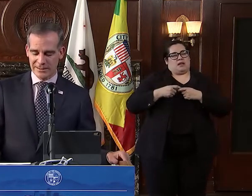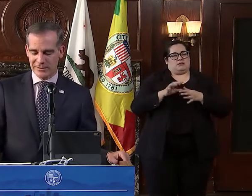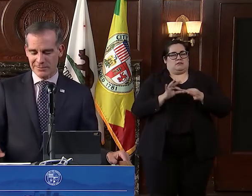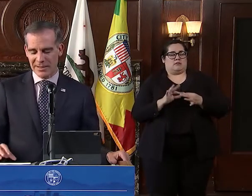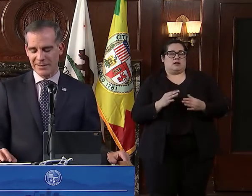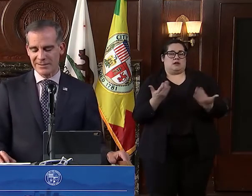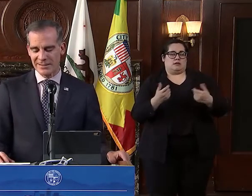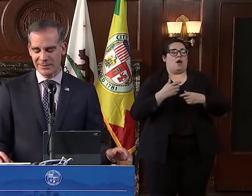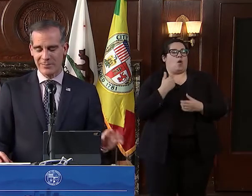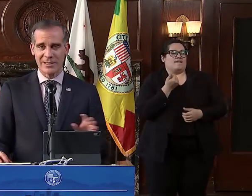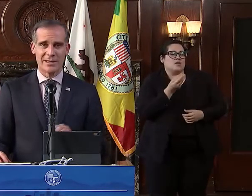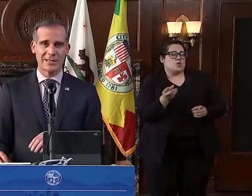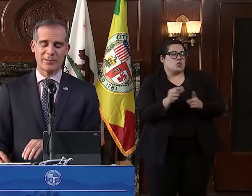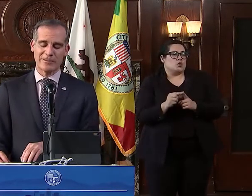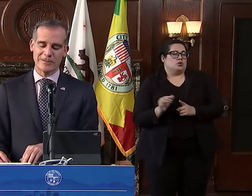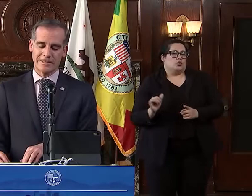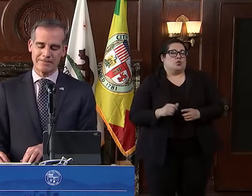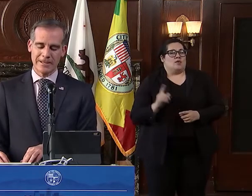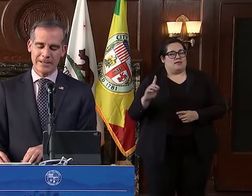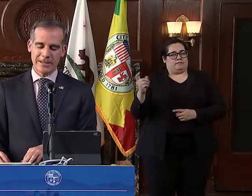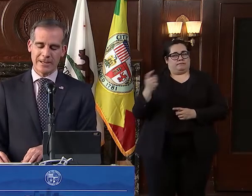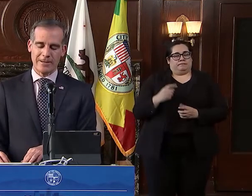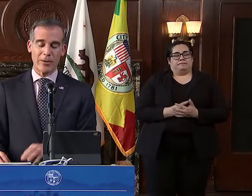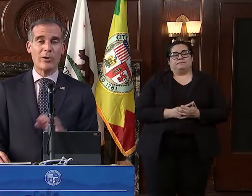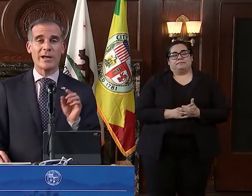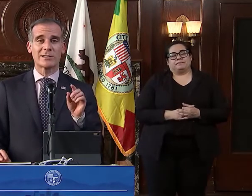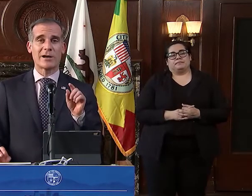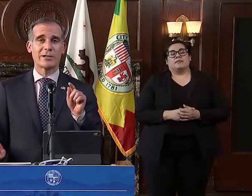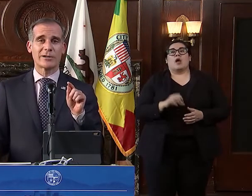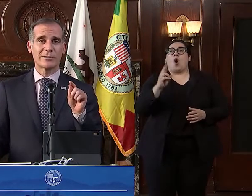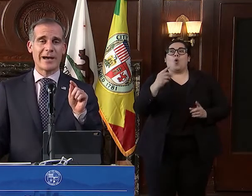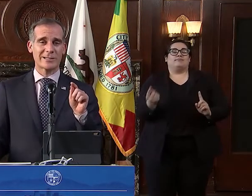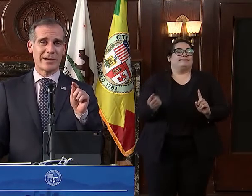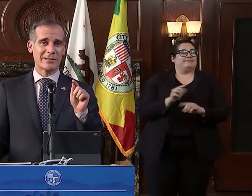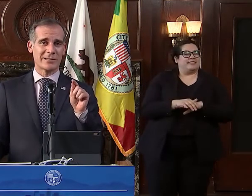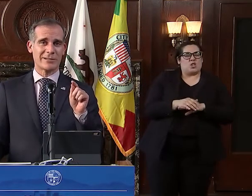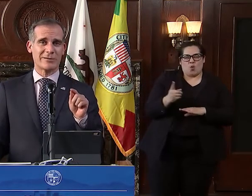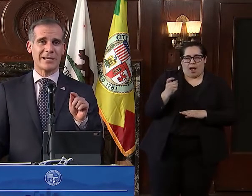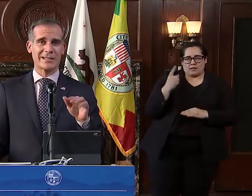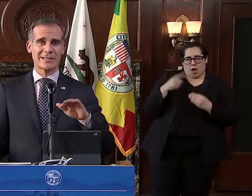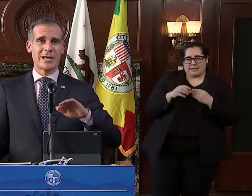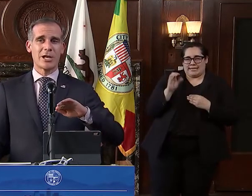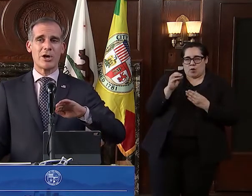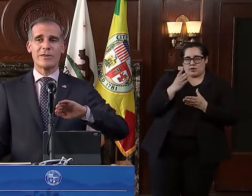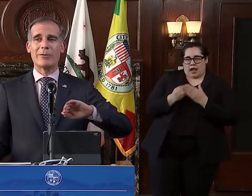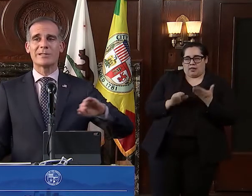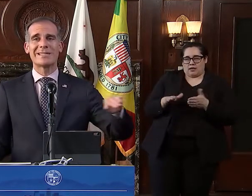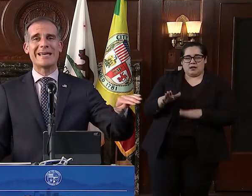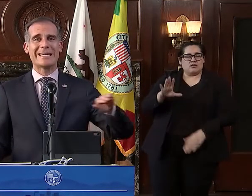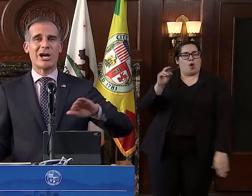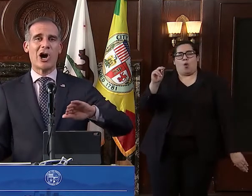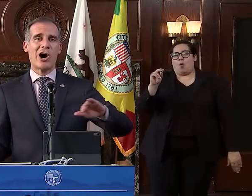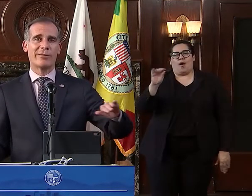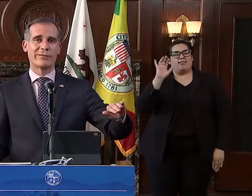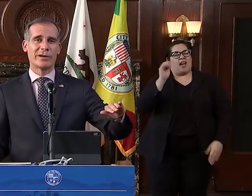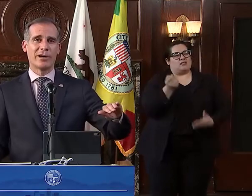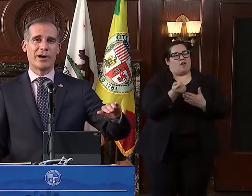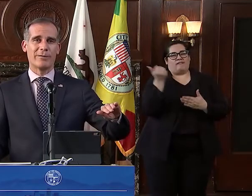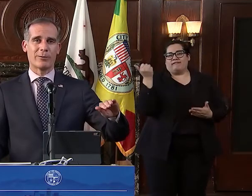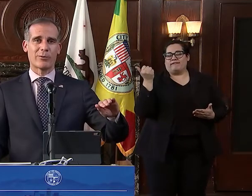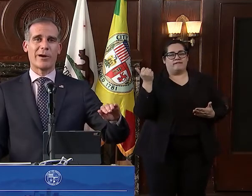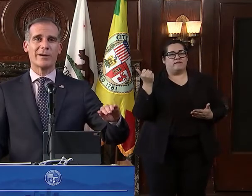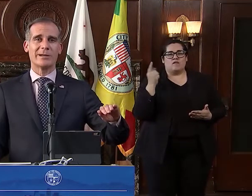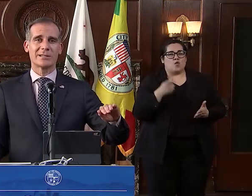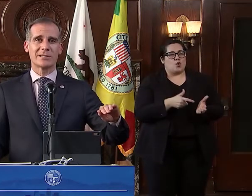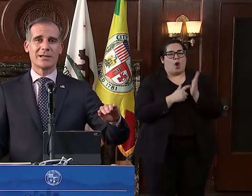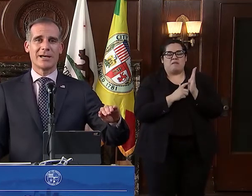quiero decir unas palabras también de esta pregunta. And sorry, you also asked about zero deaths. No, that was taken off of